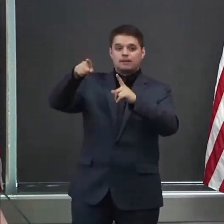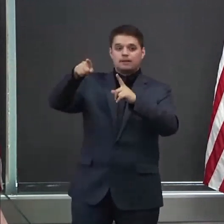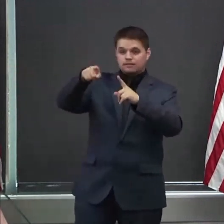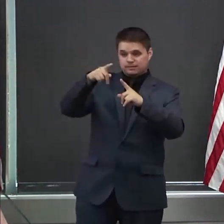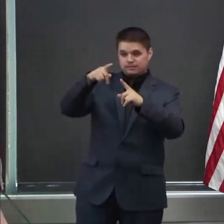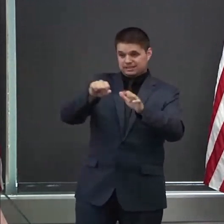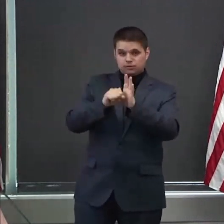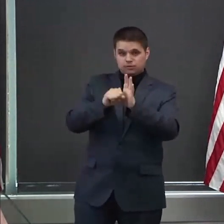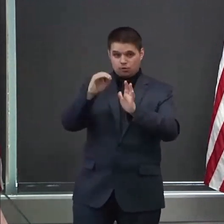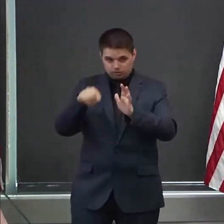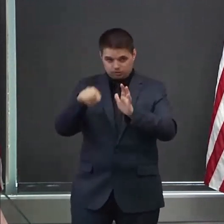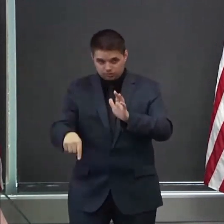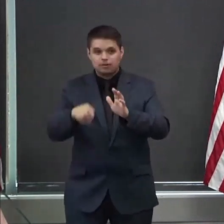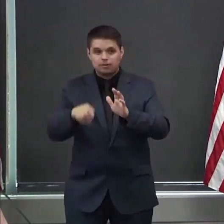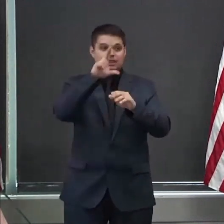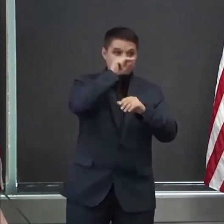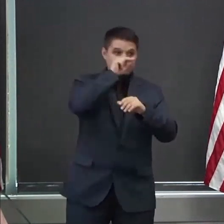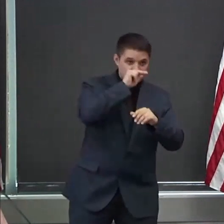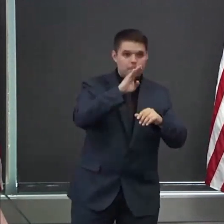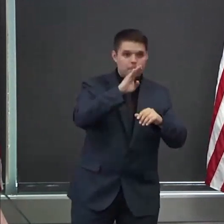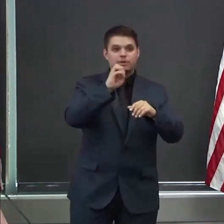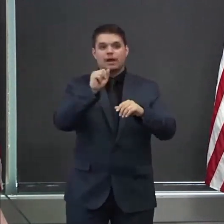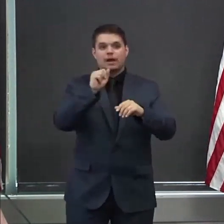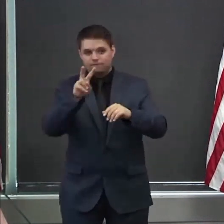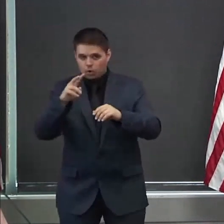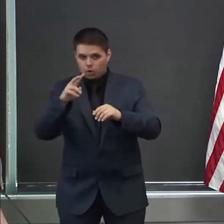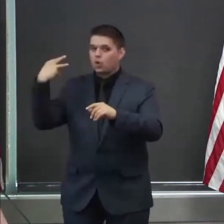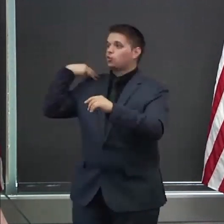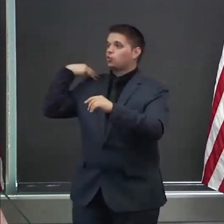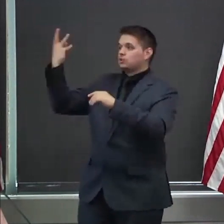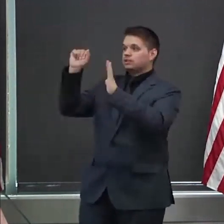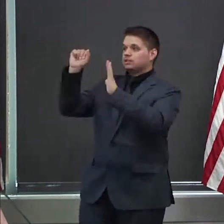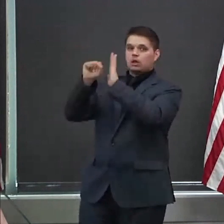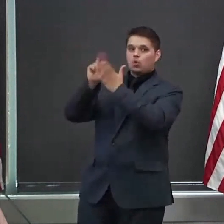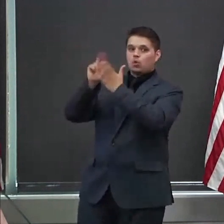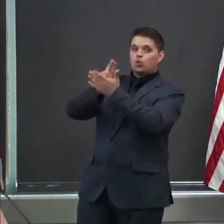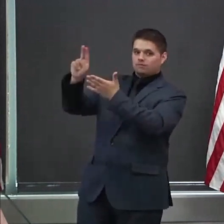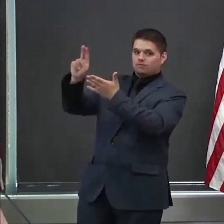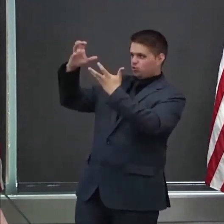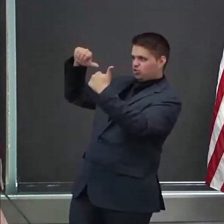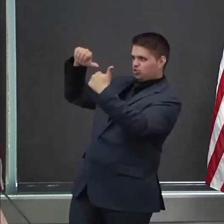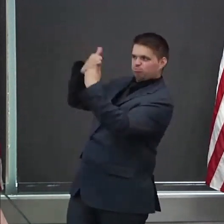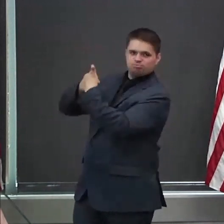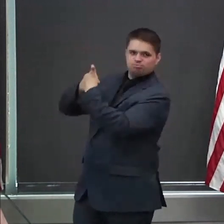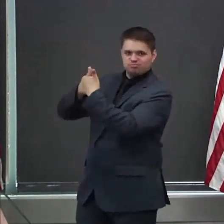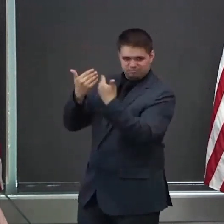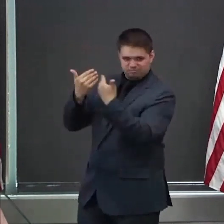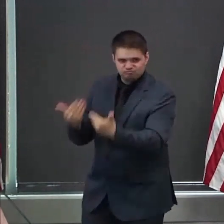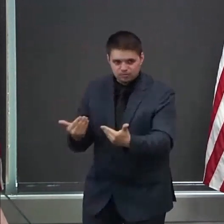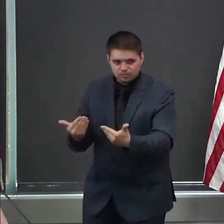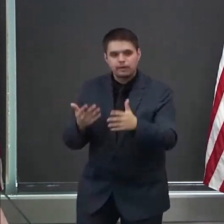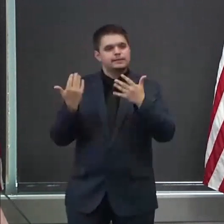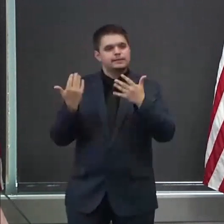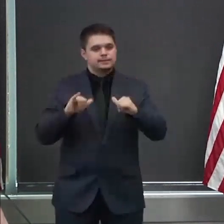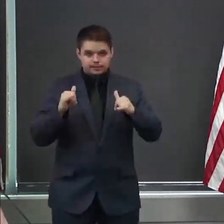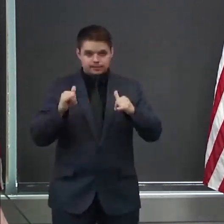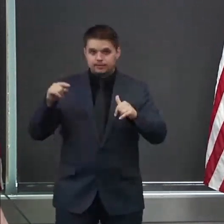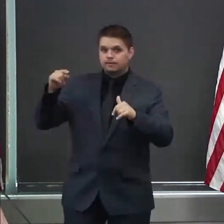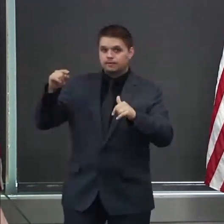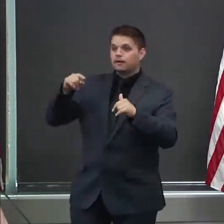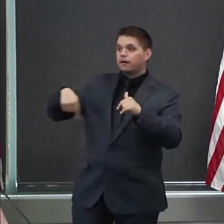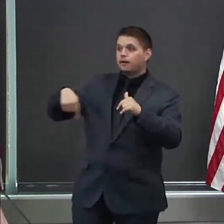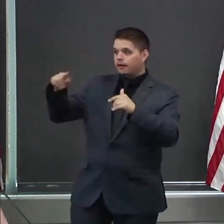anytime. So that is obviously on a limited capacity for training. In terms